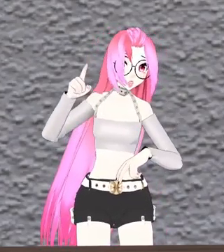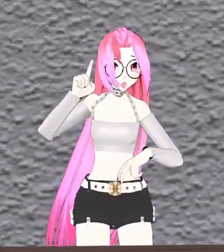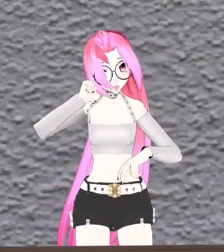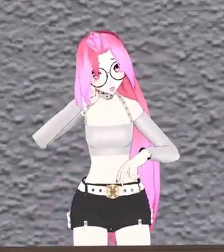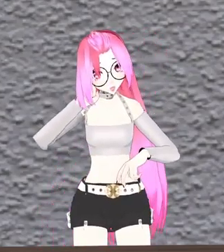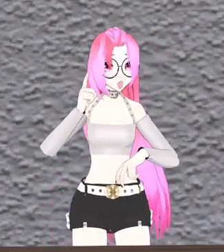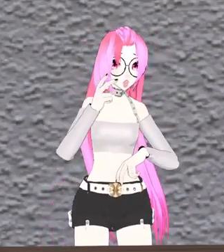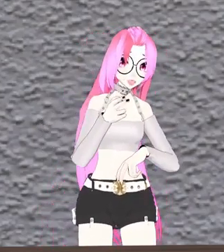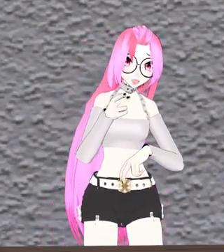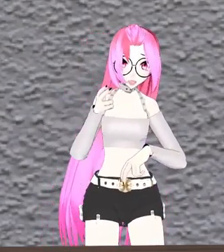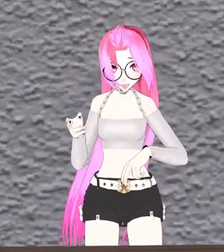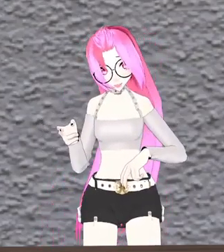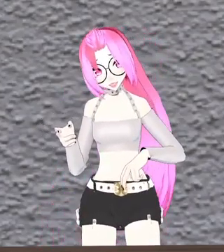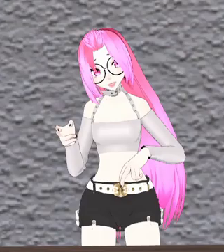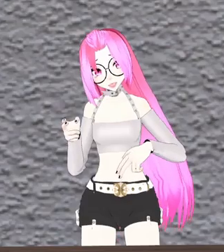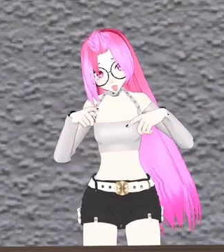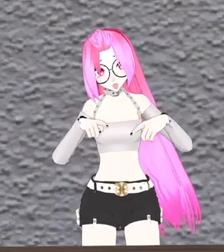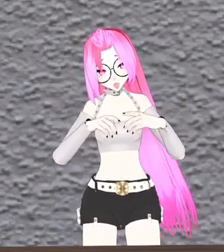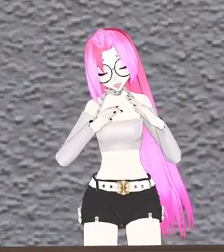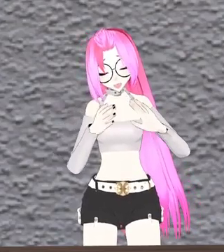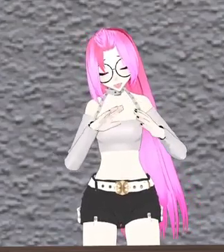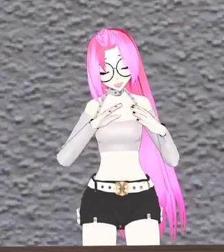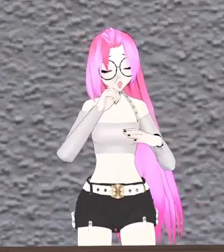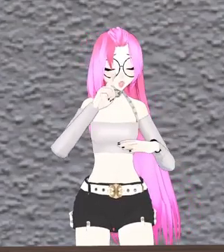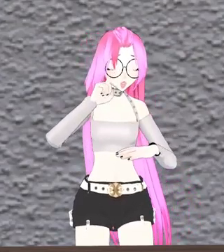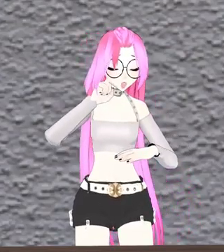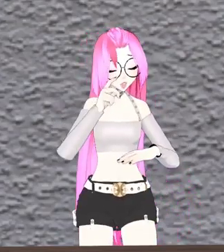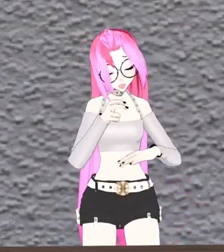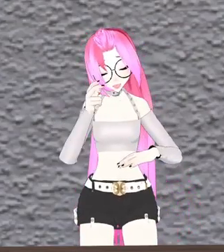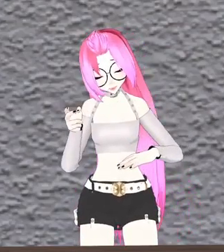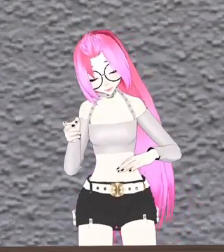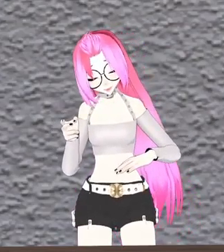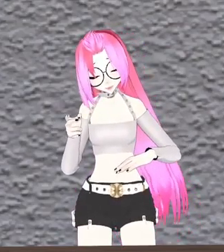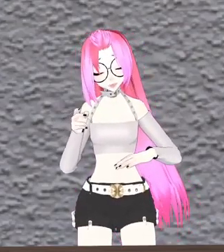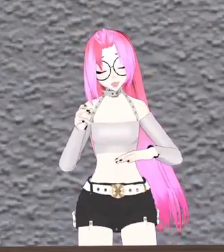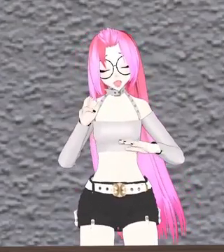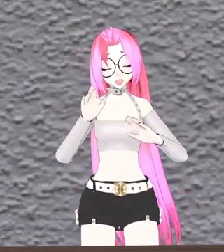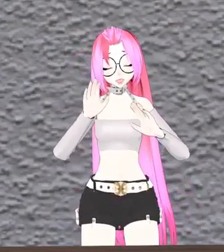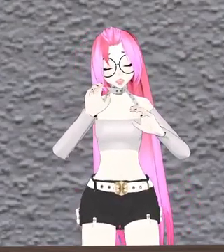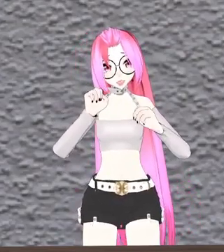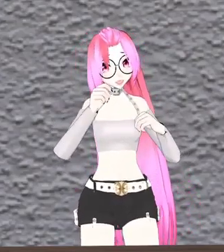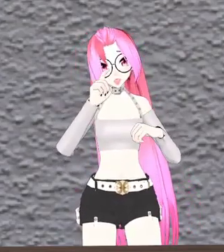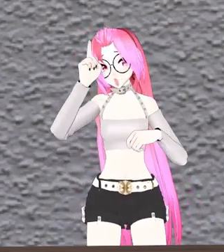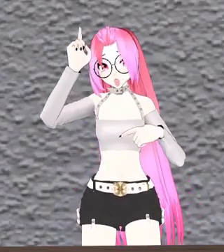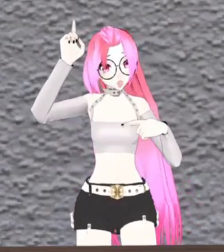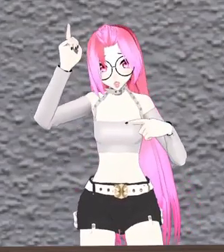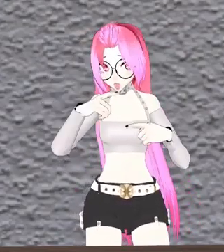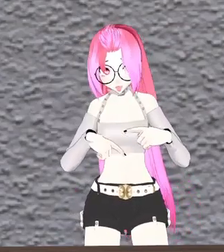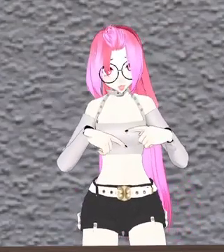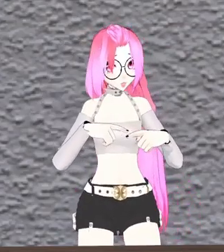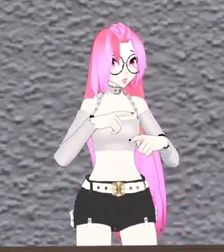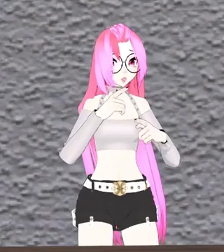deaf and hard of hearing people in our community. That's deaf and hard of hearing. So that means you cannot